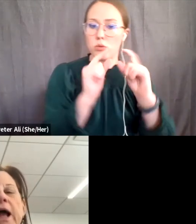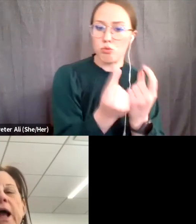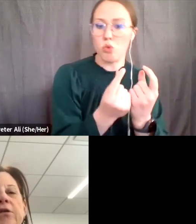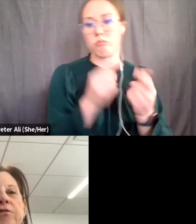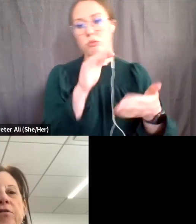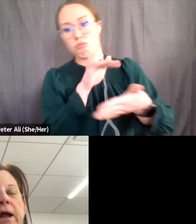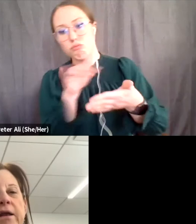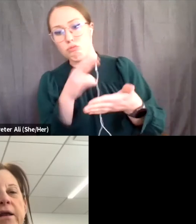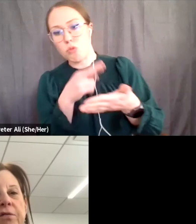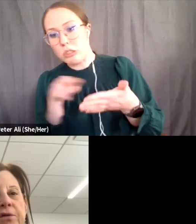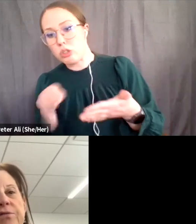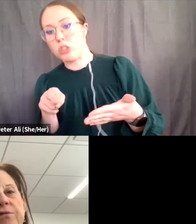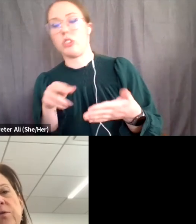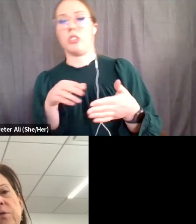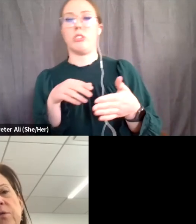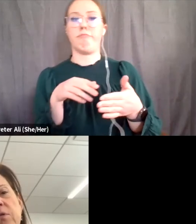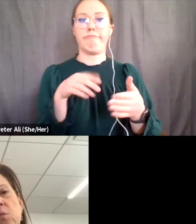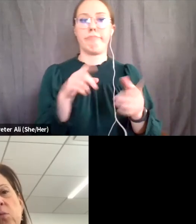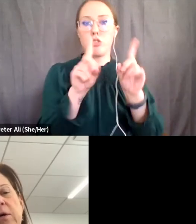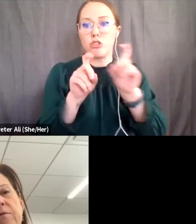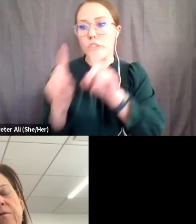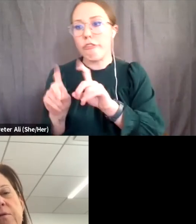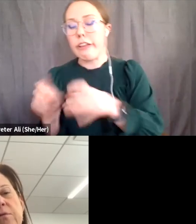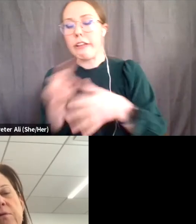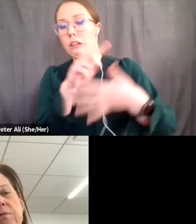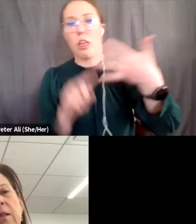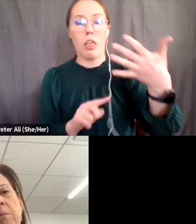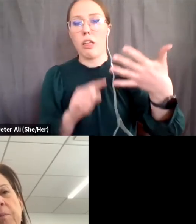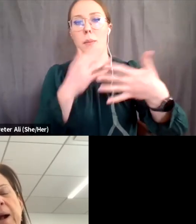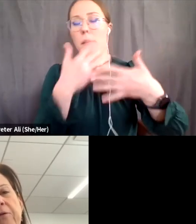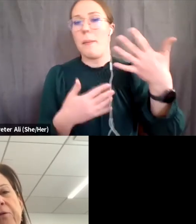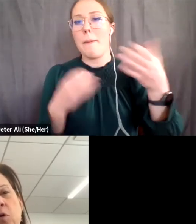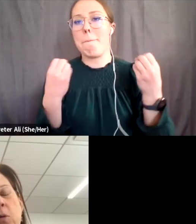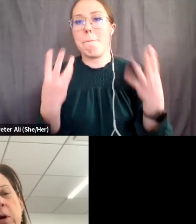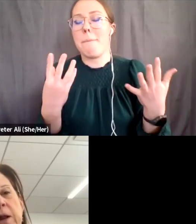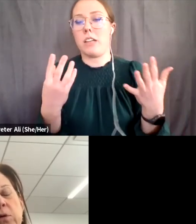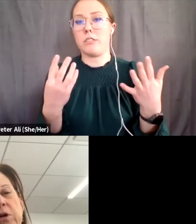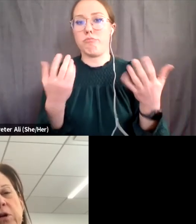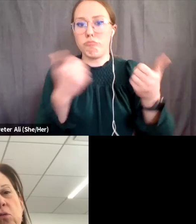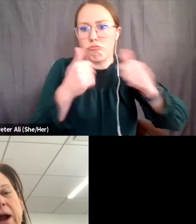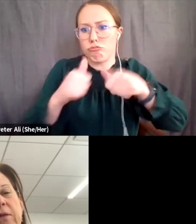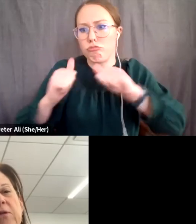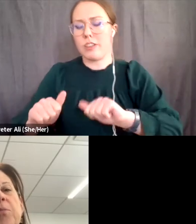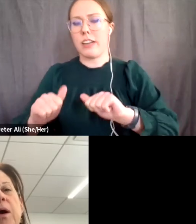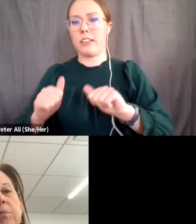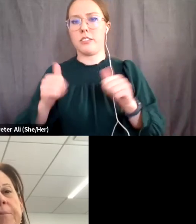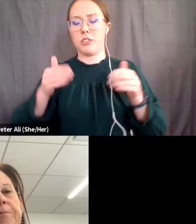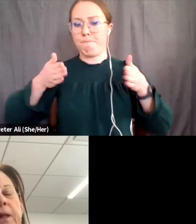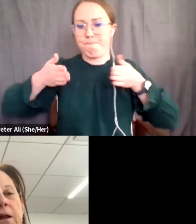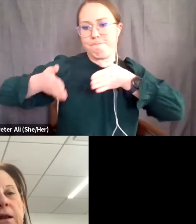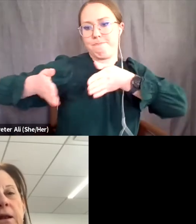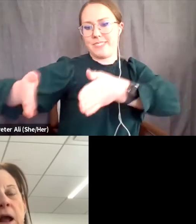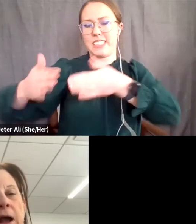surveys, and a variety of other interventions so that we could develop a path forward that would correct this